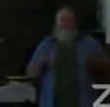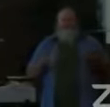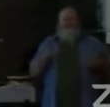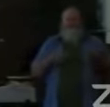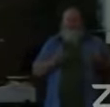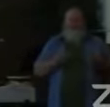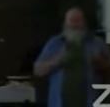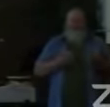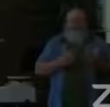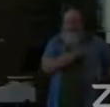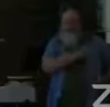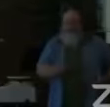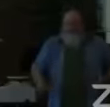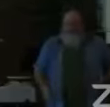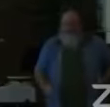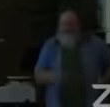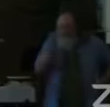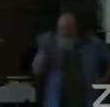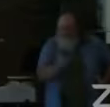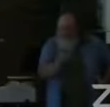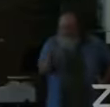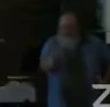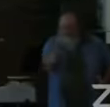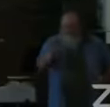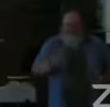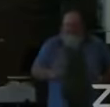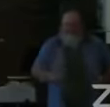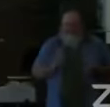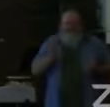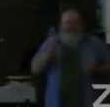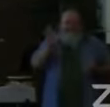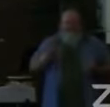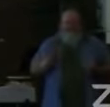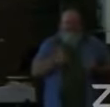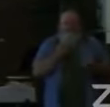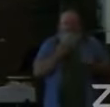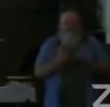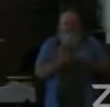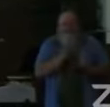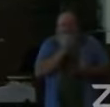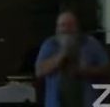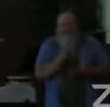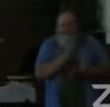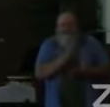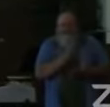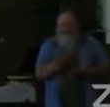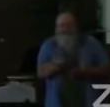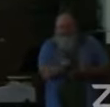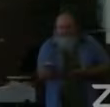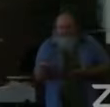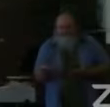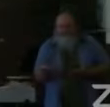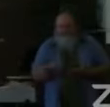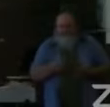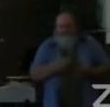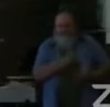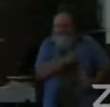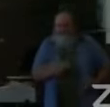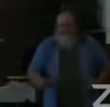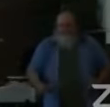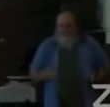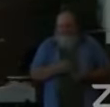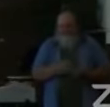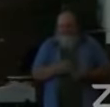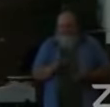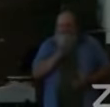say it again, rejoice. Let your gentleness be evident to all. The Lord is near. Do not be anxious about